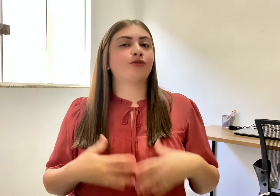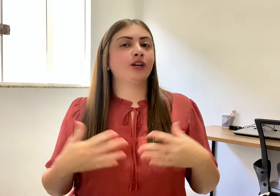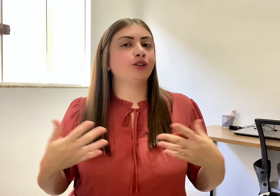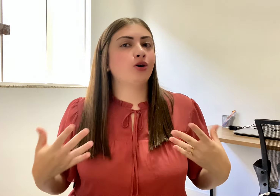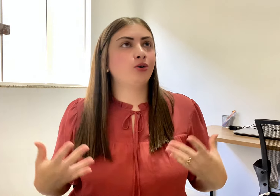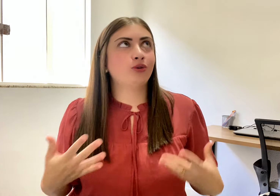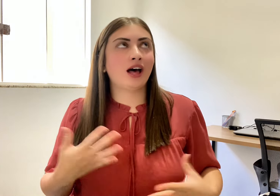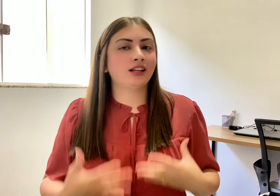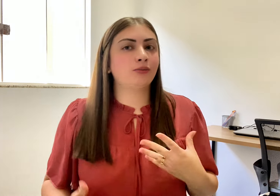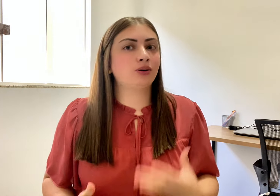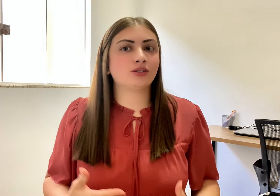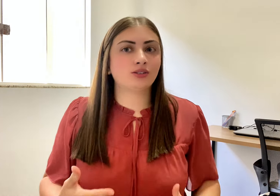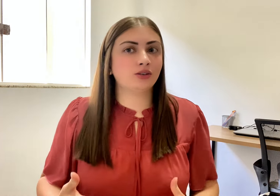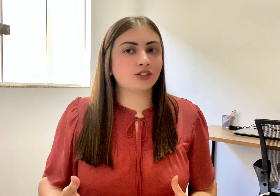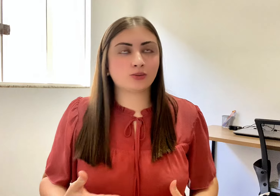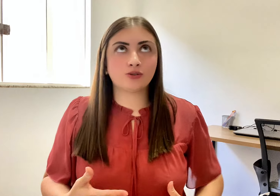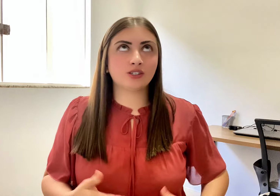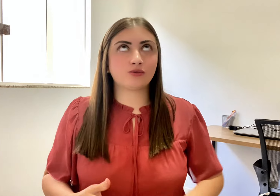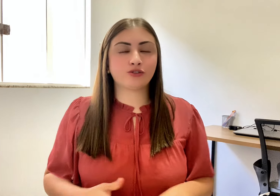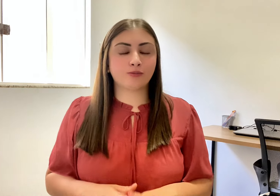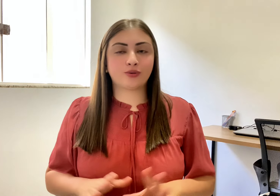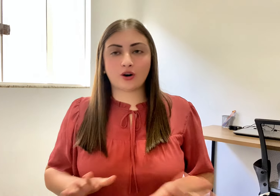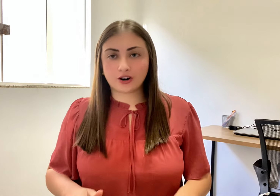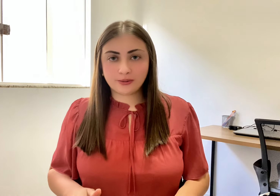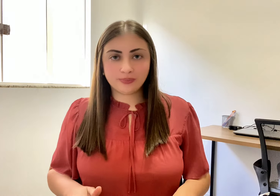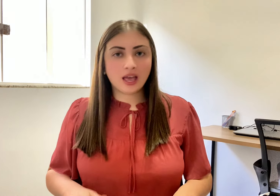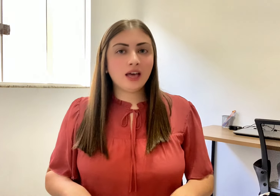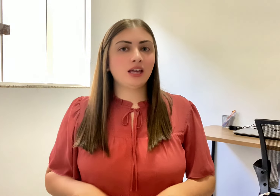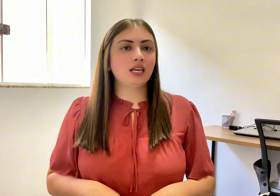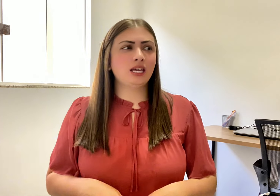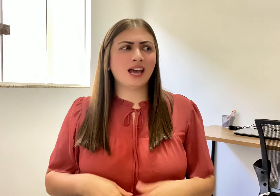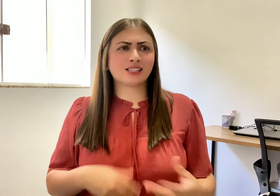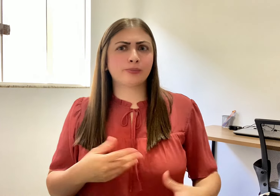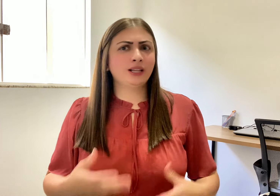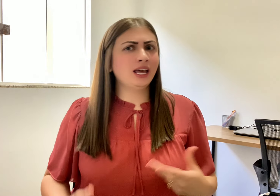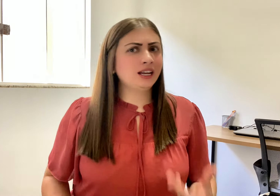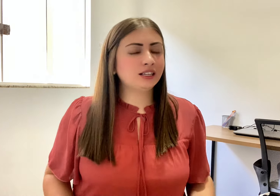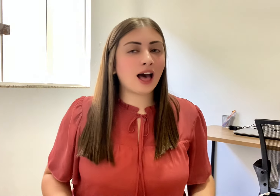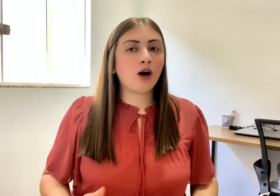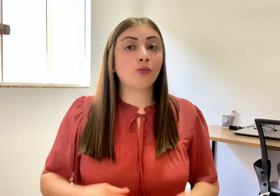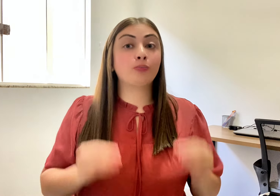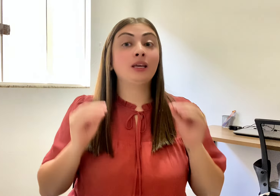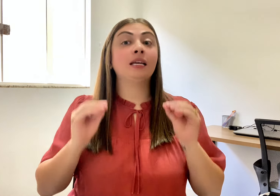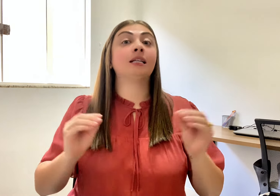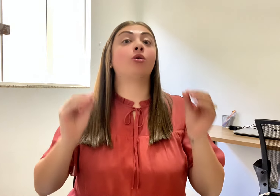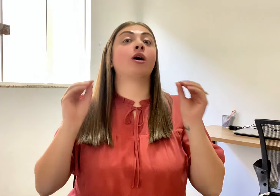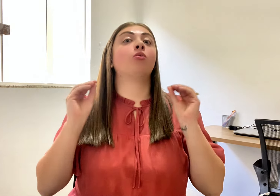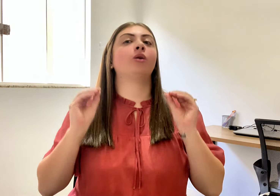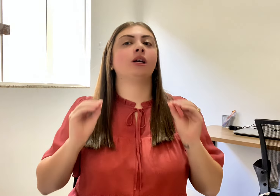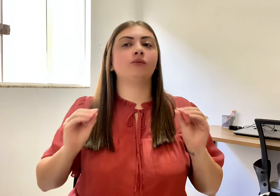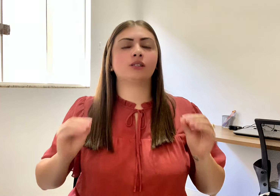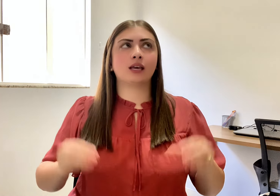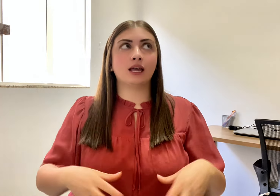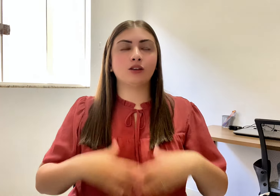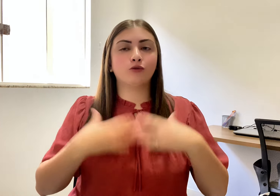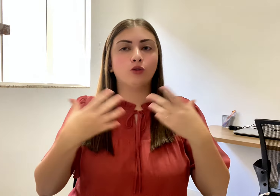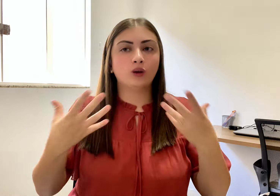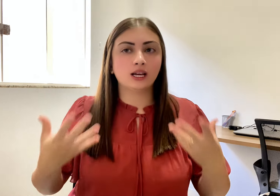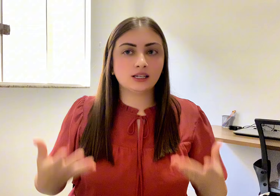friend who had a positive experience with the program. He explained how binaural waves can influence